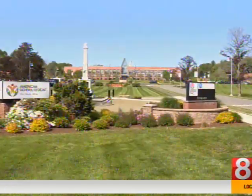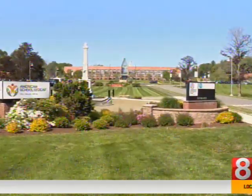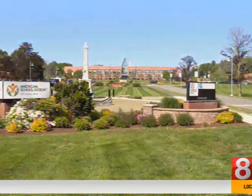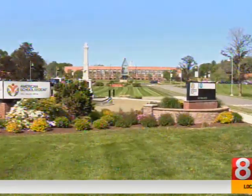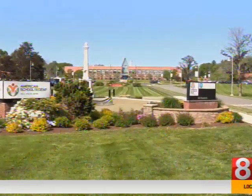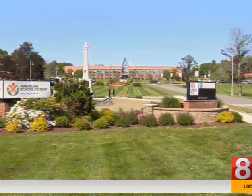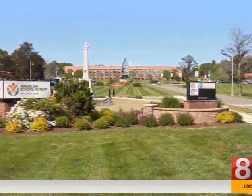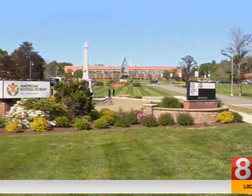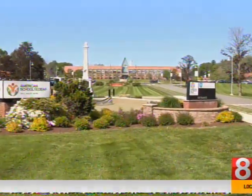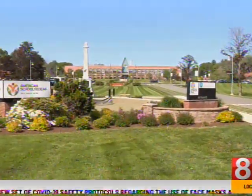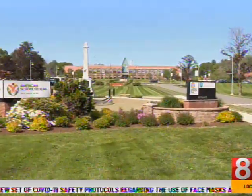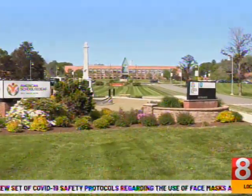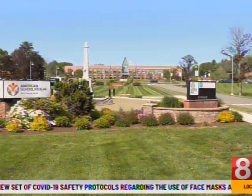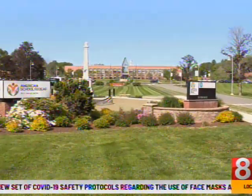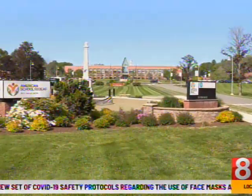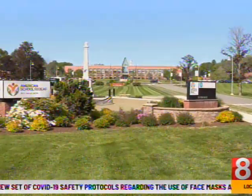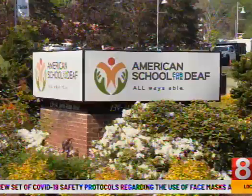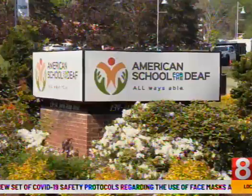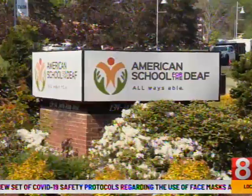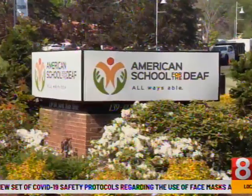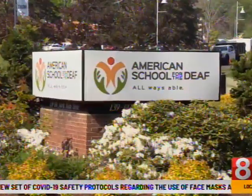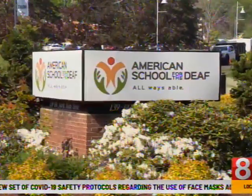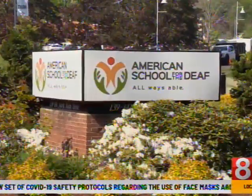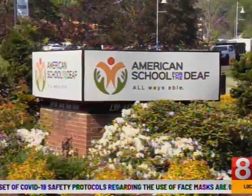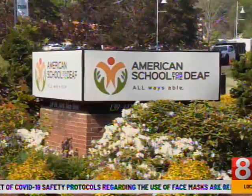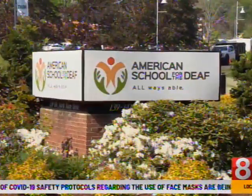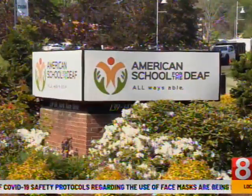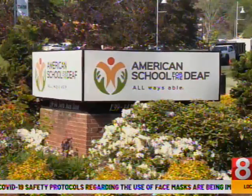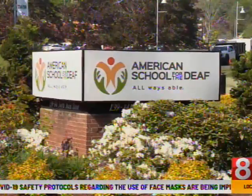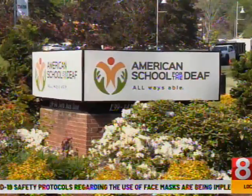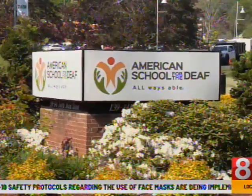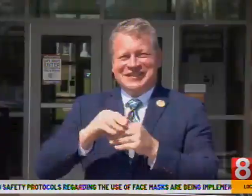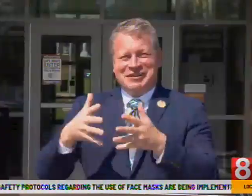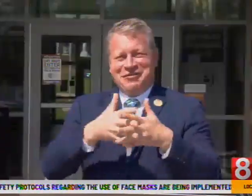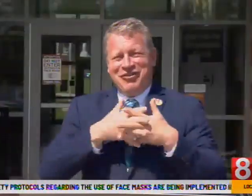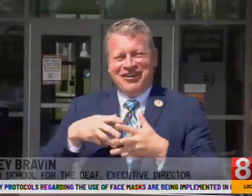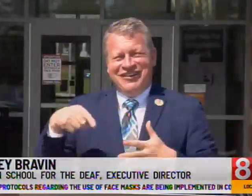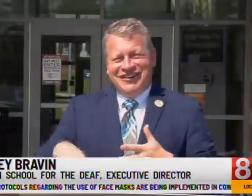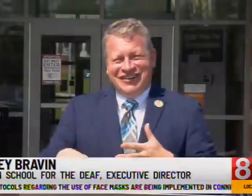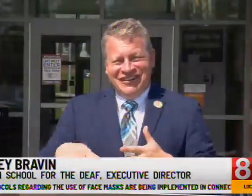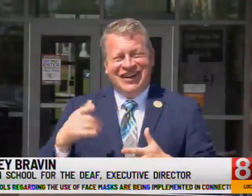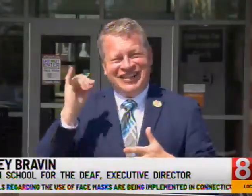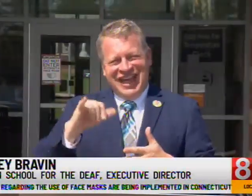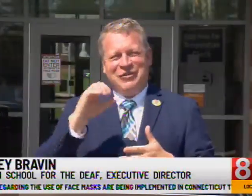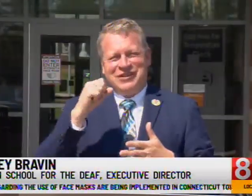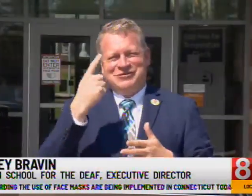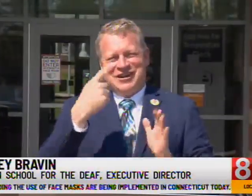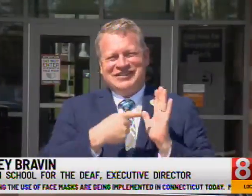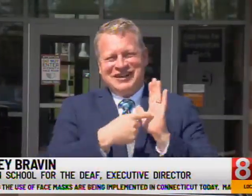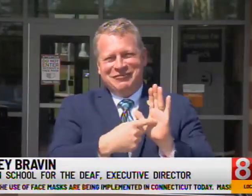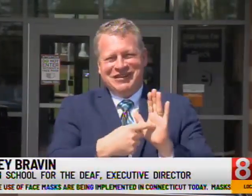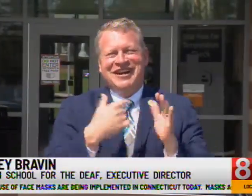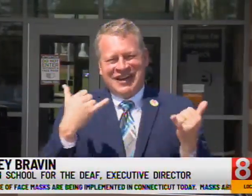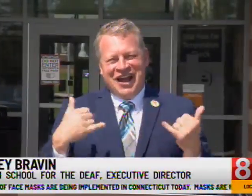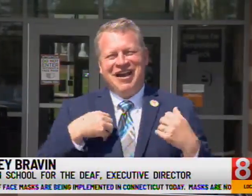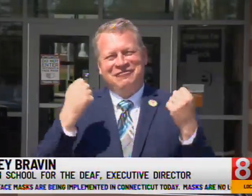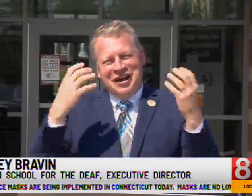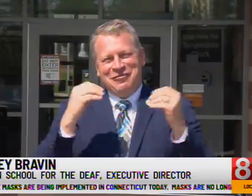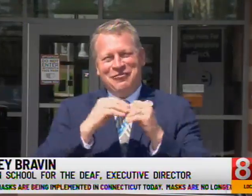vulnerable group, including those at West Hartford's American School for the Deaf. We had the very first school, permanent deaf school in America, that was one